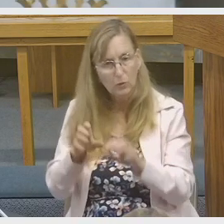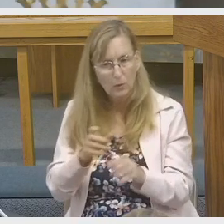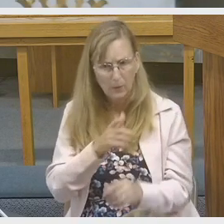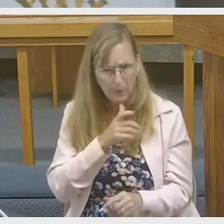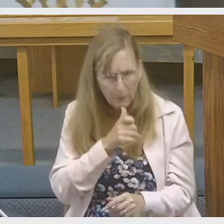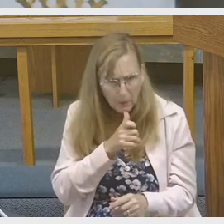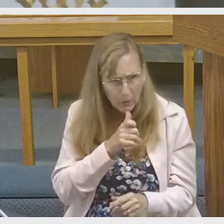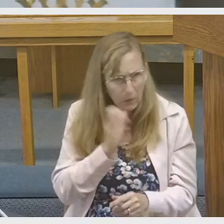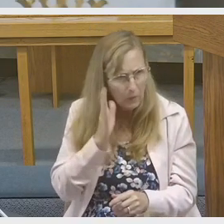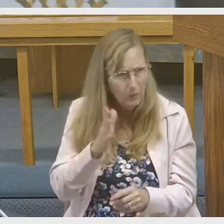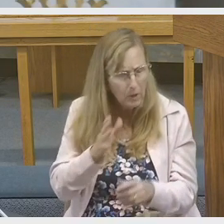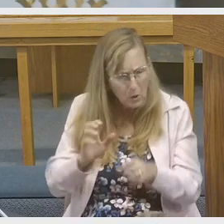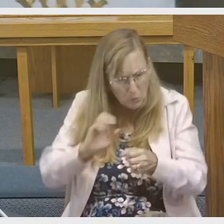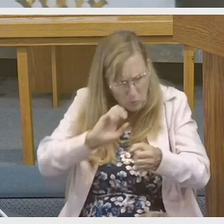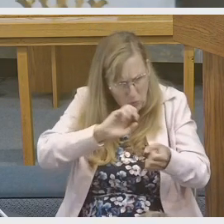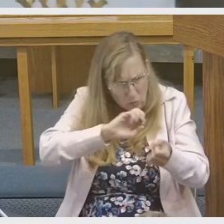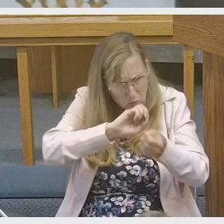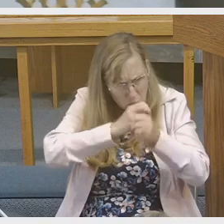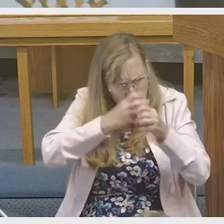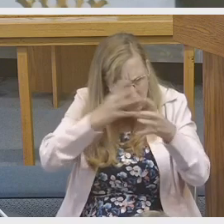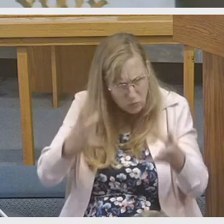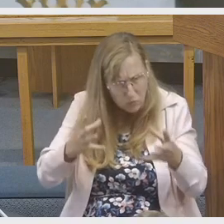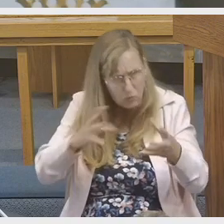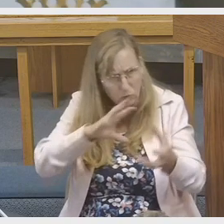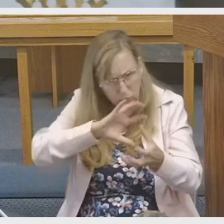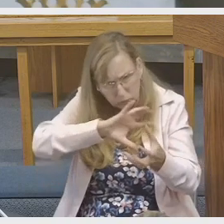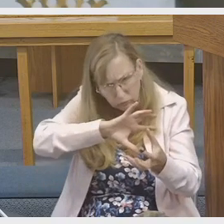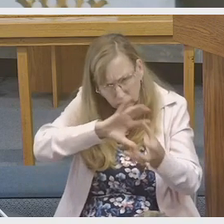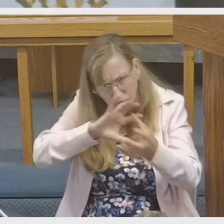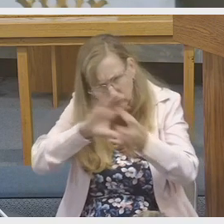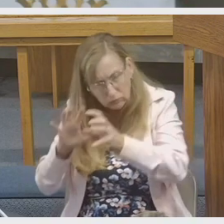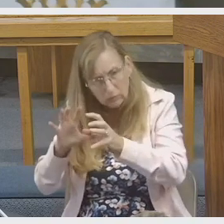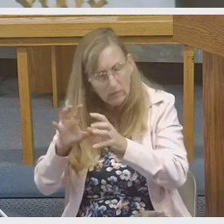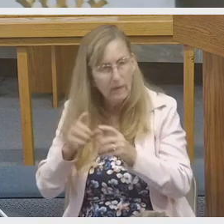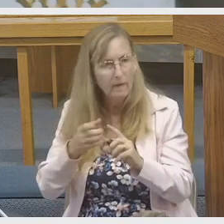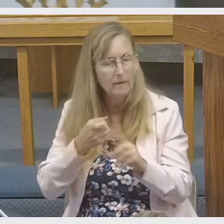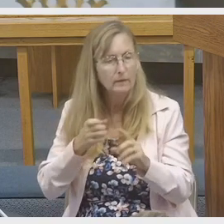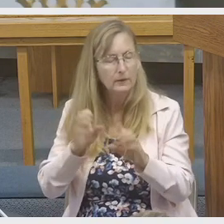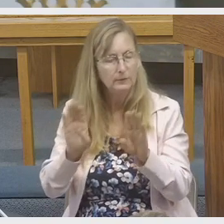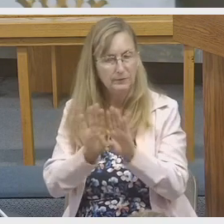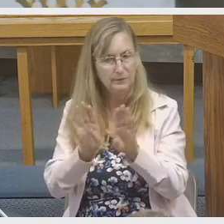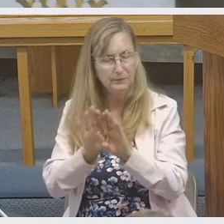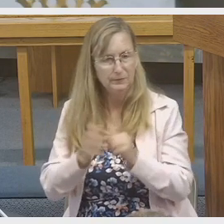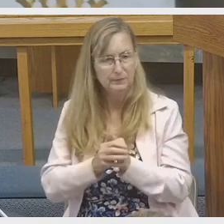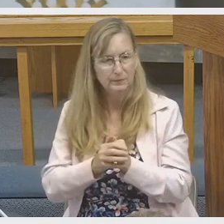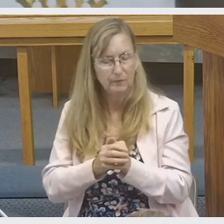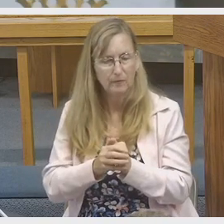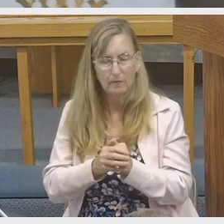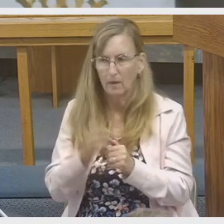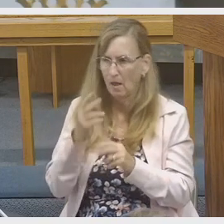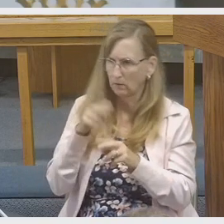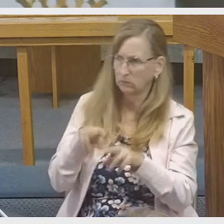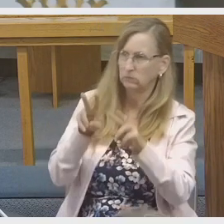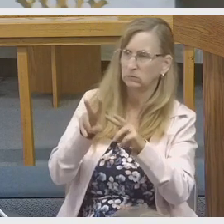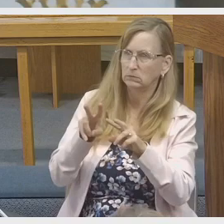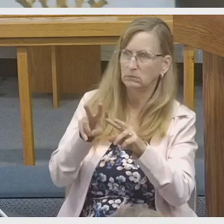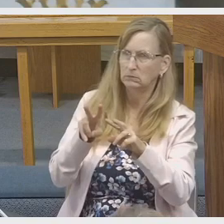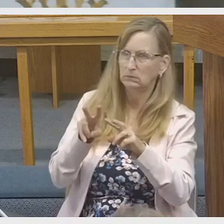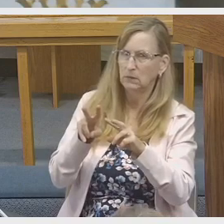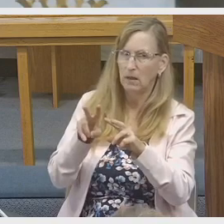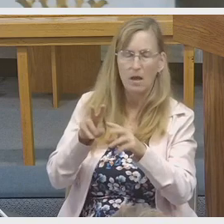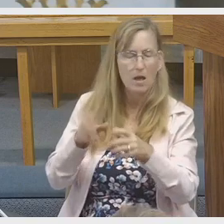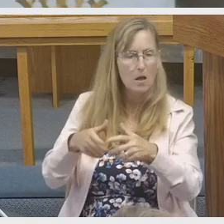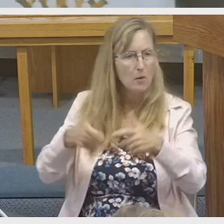the stone away from the entrance of the tomb? But when they looked up, they saw that the stone, which was very large, had been